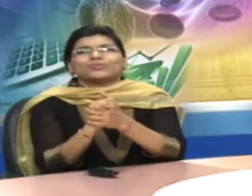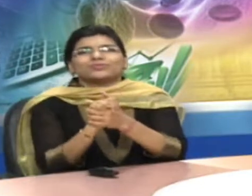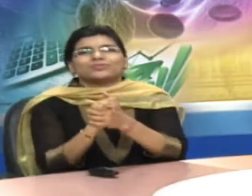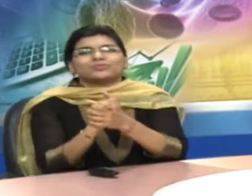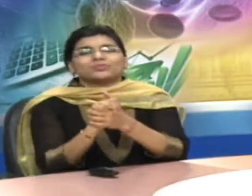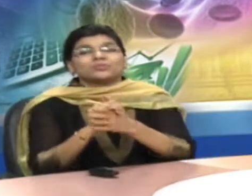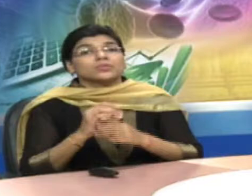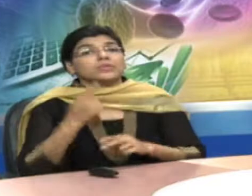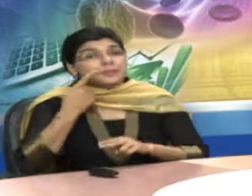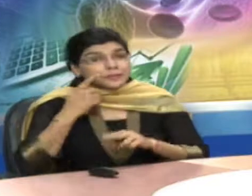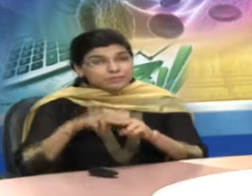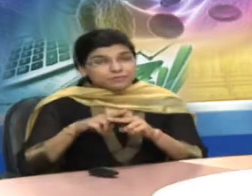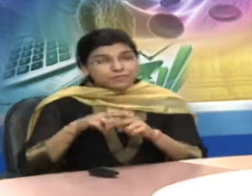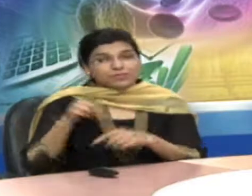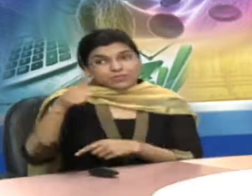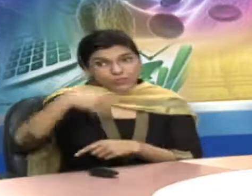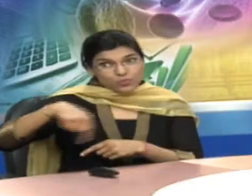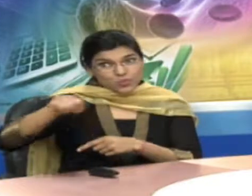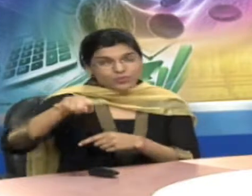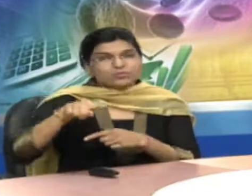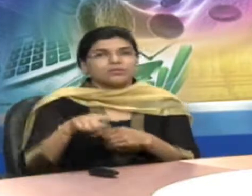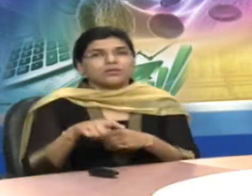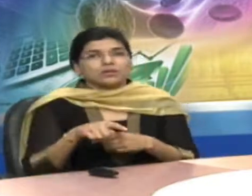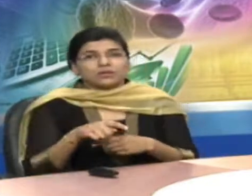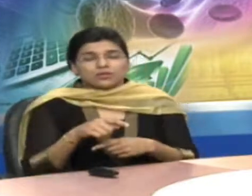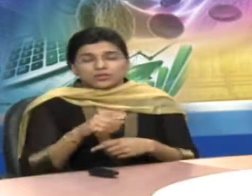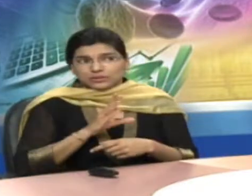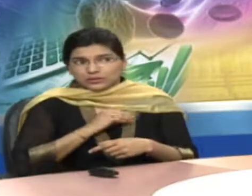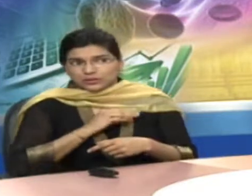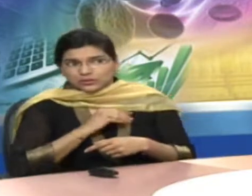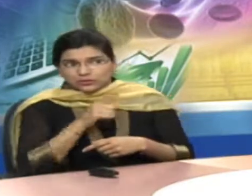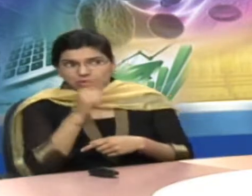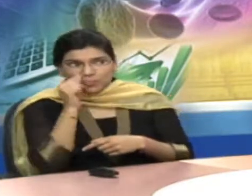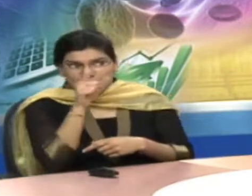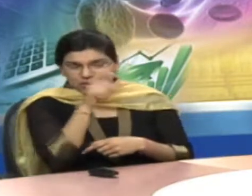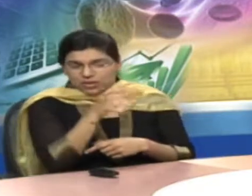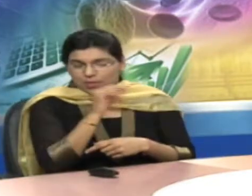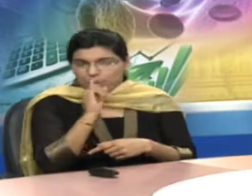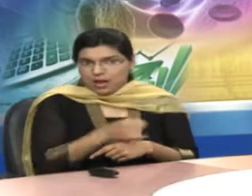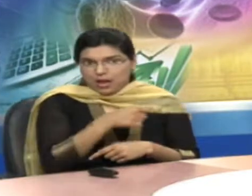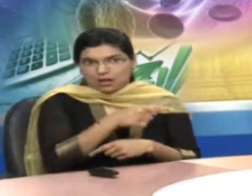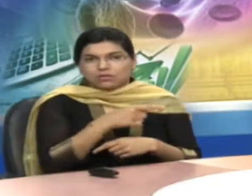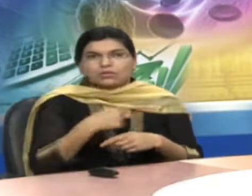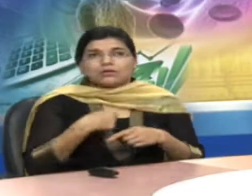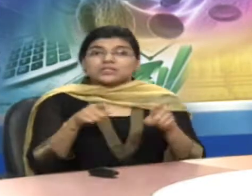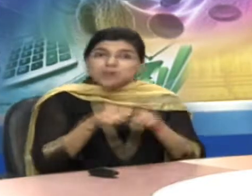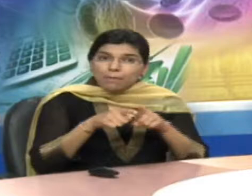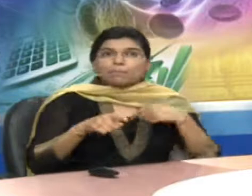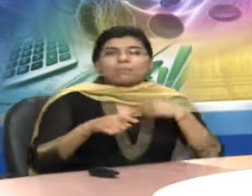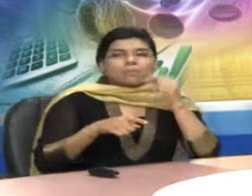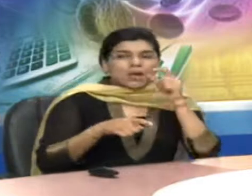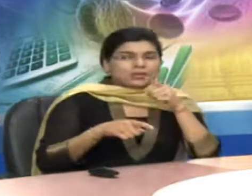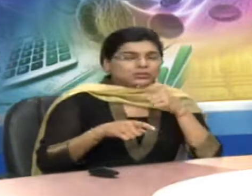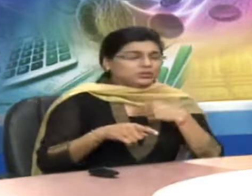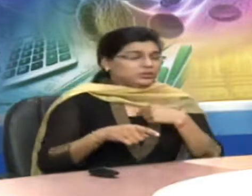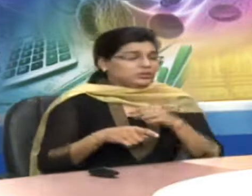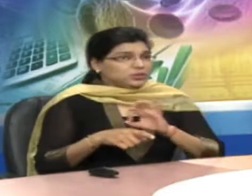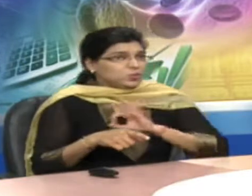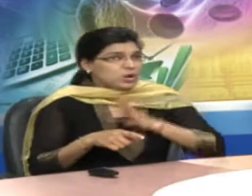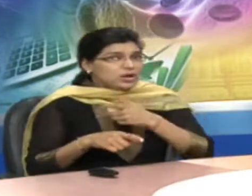friendly. But if we ourselves are afraid of them, or we ourselves show